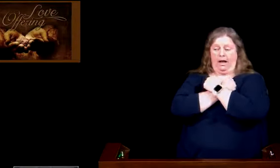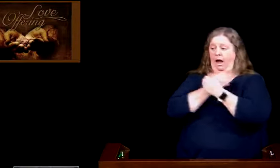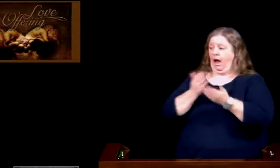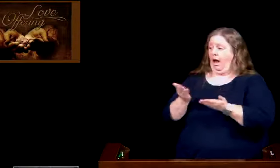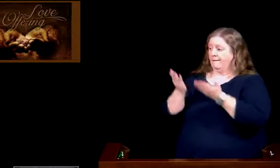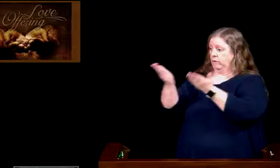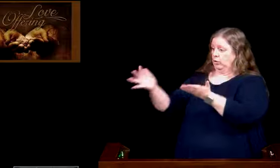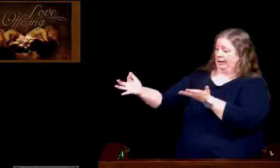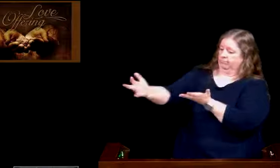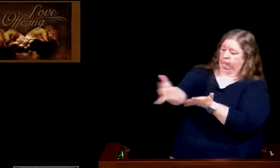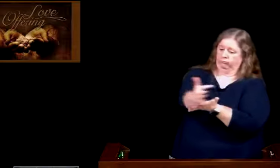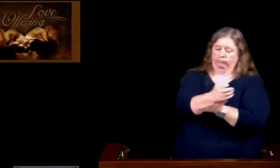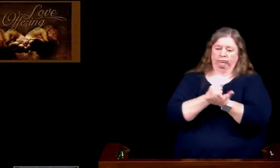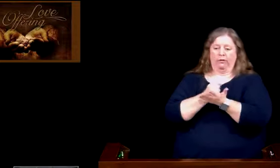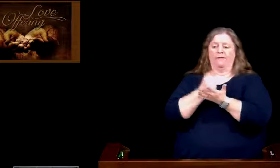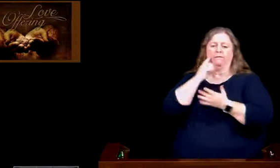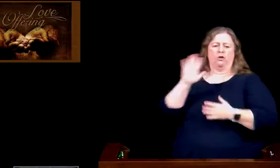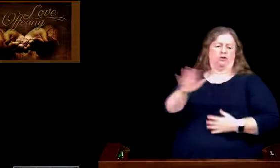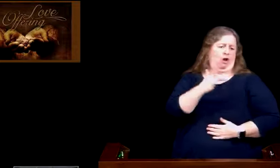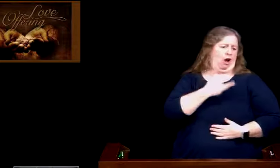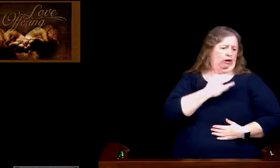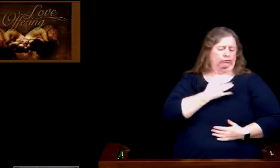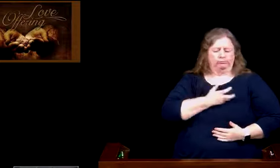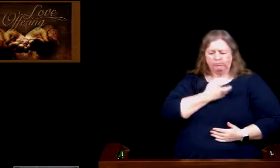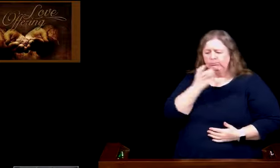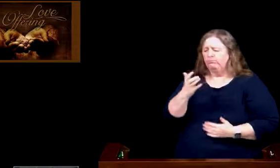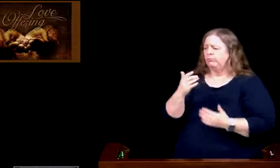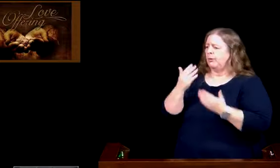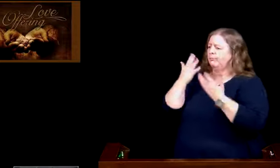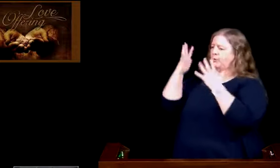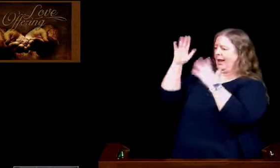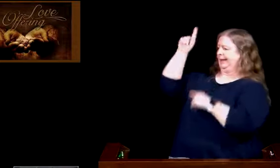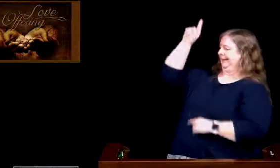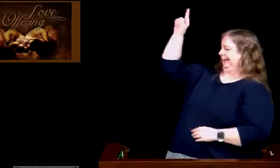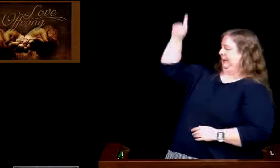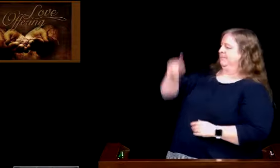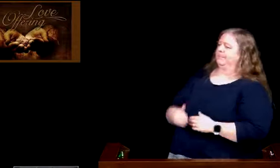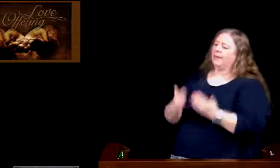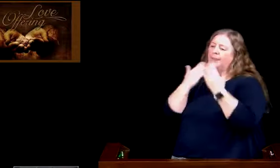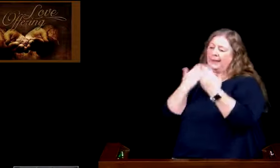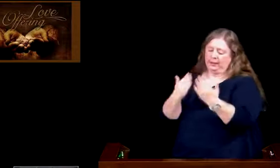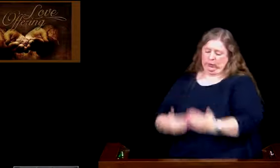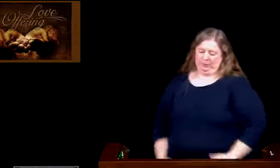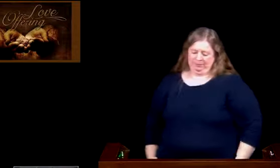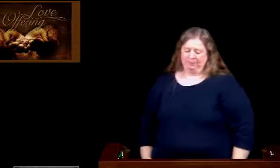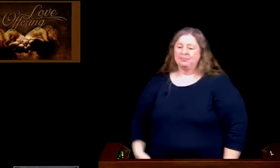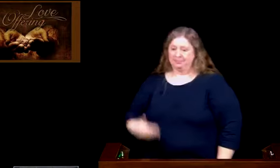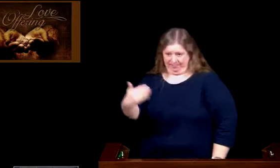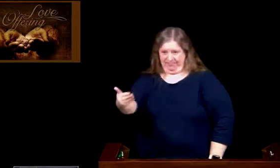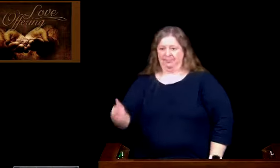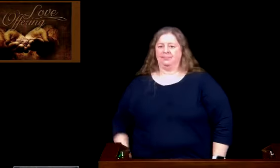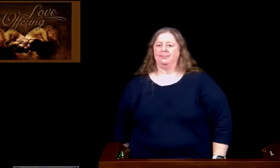Next up, we have our love offering, which we will collect. It's just something from your heart to praise and thank Him.